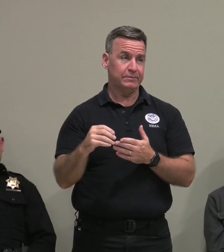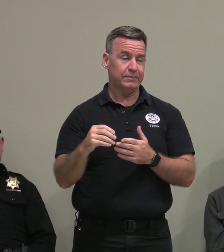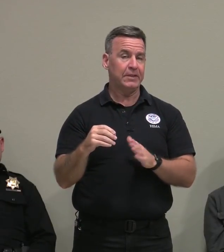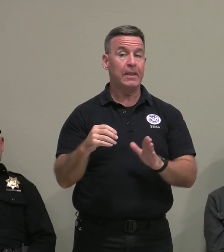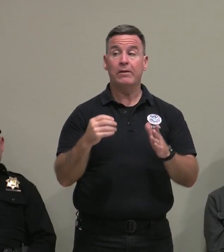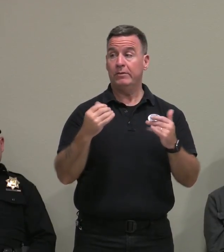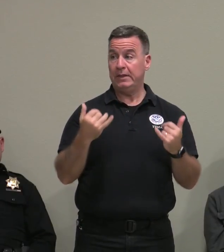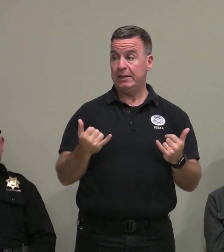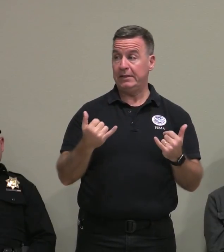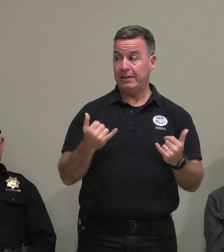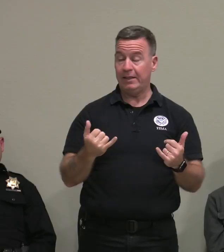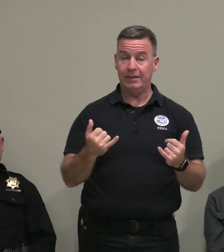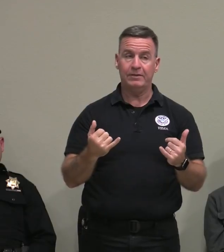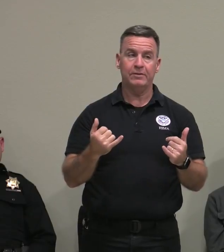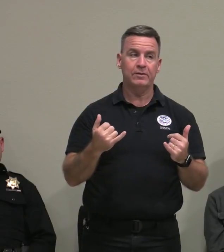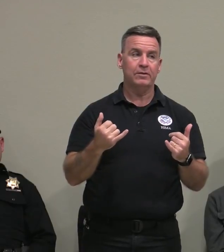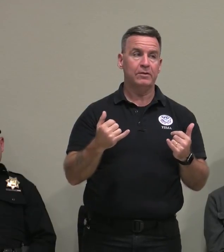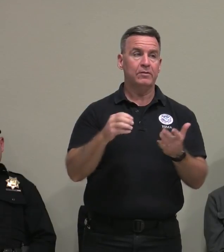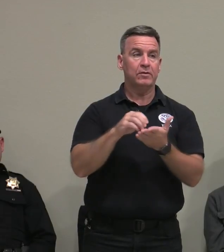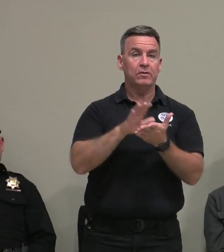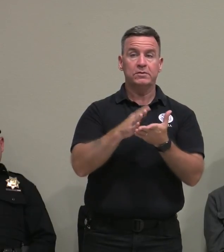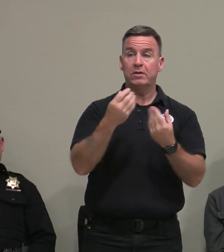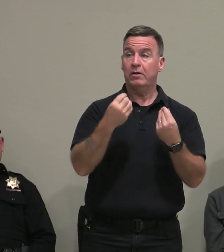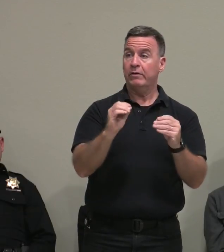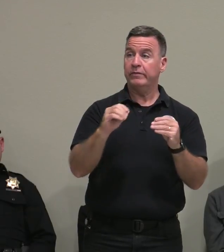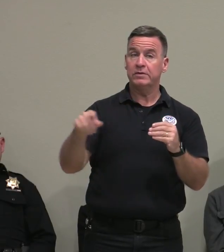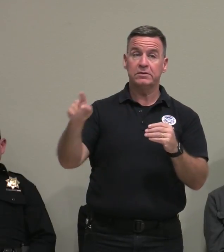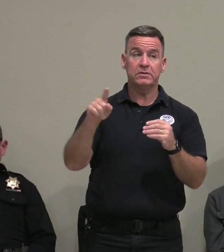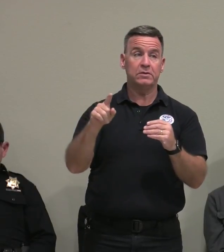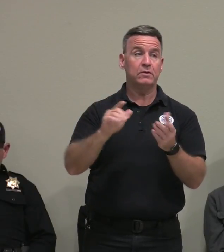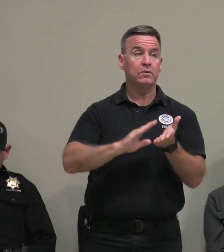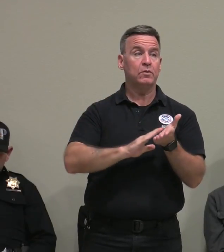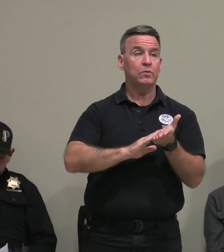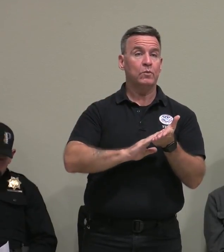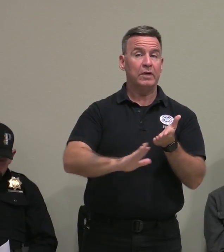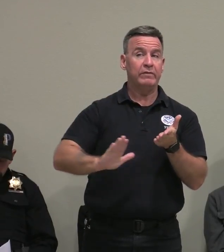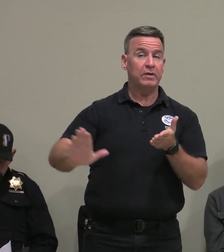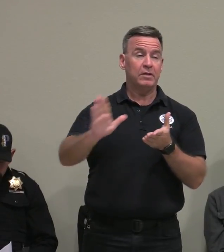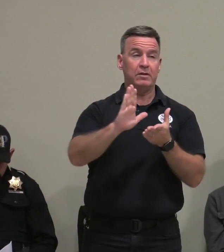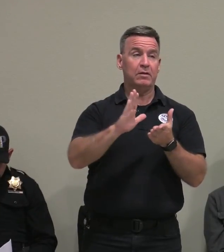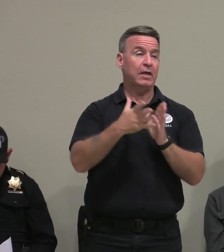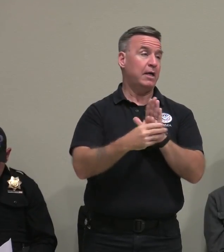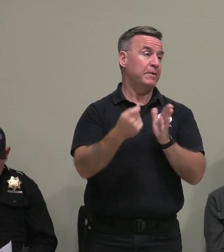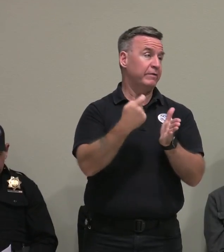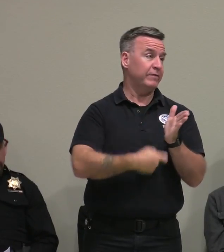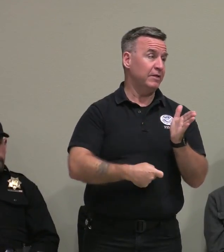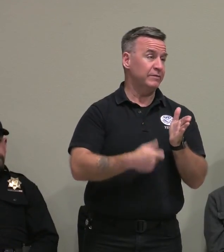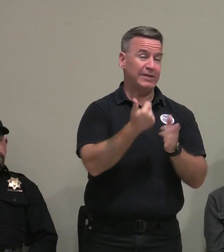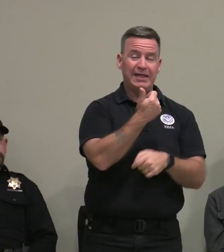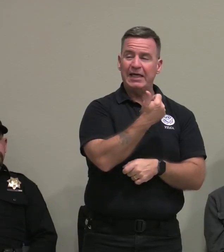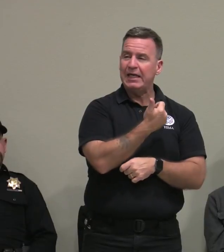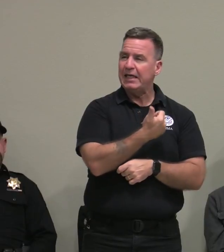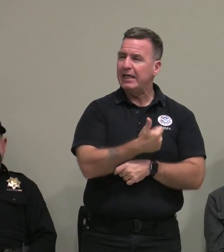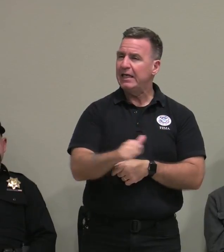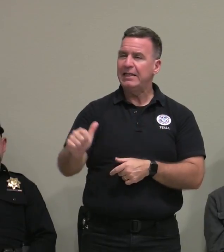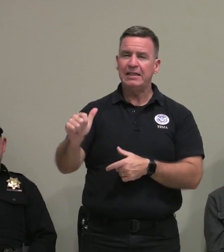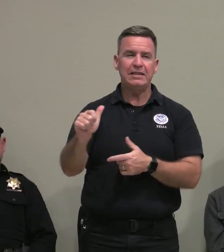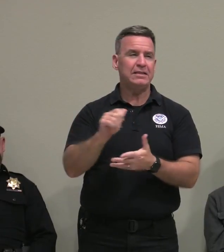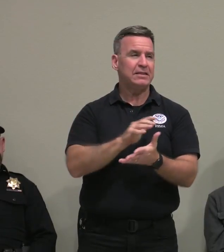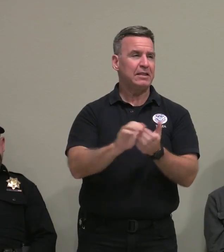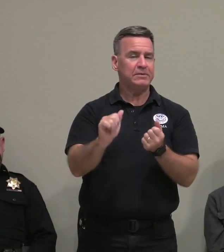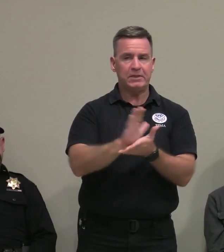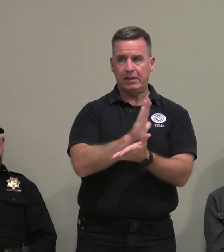Right now, the recorder's office is waiving their copy fees for any damaged